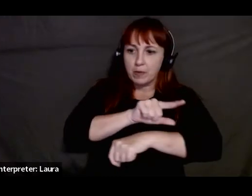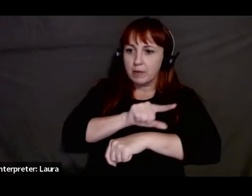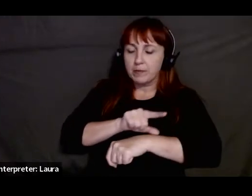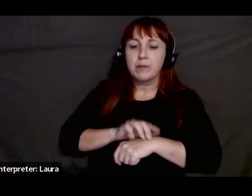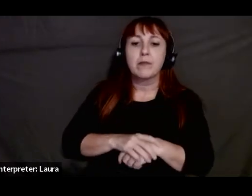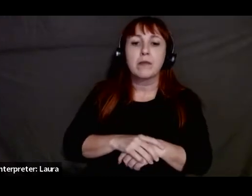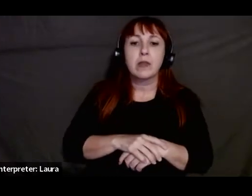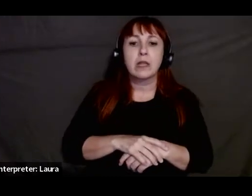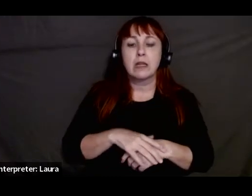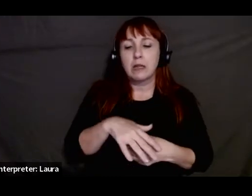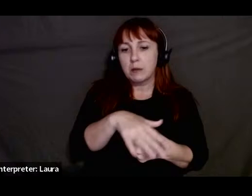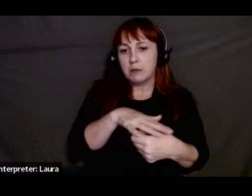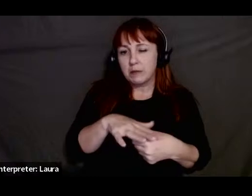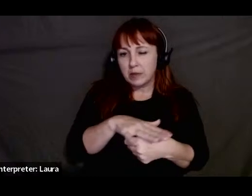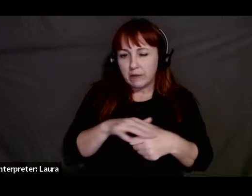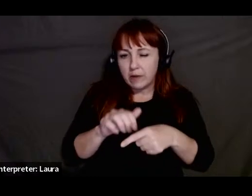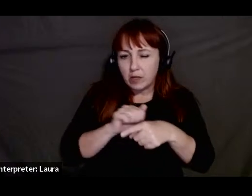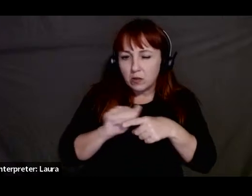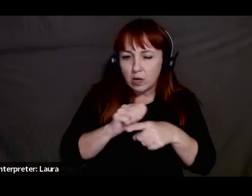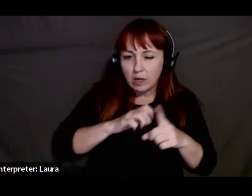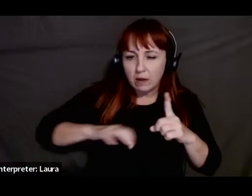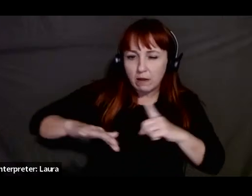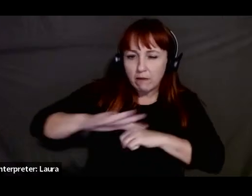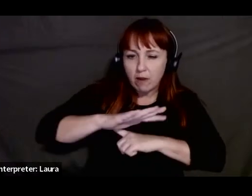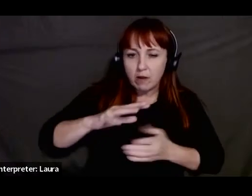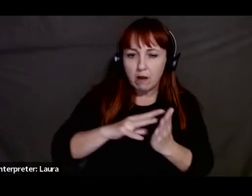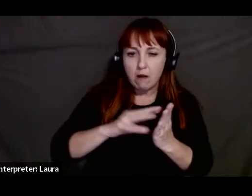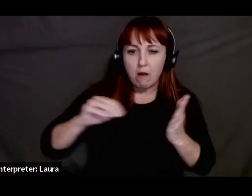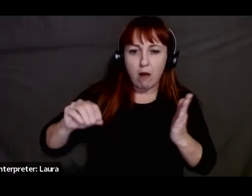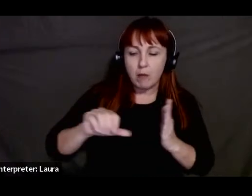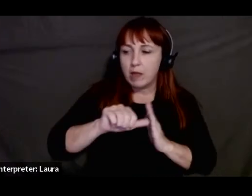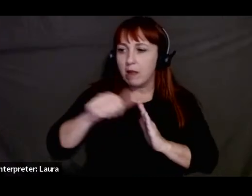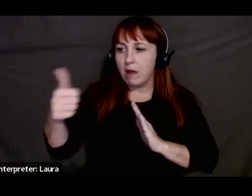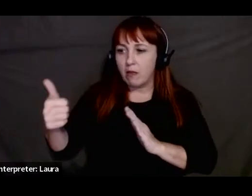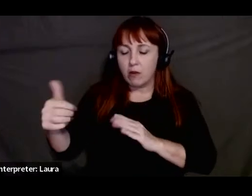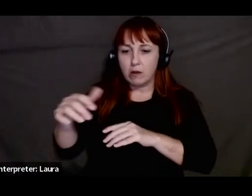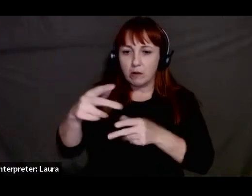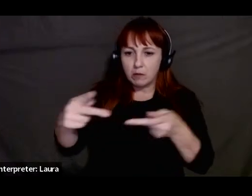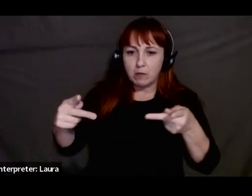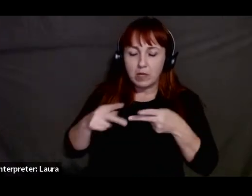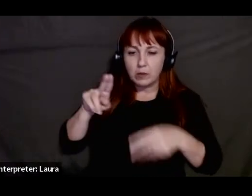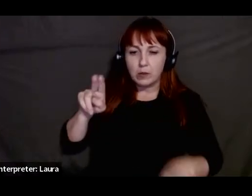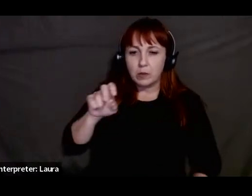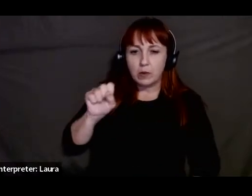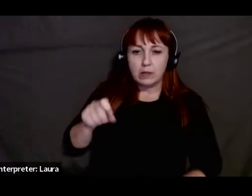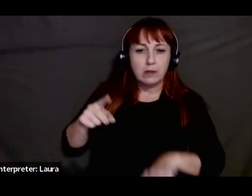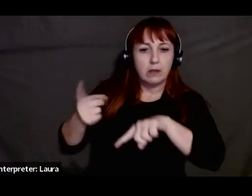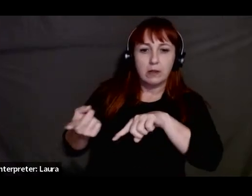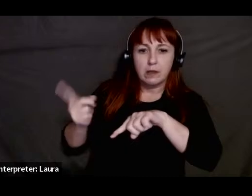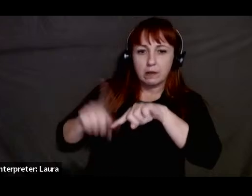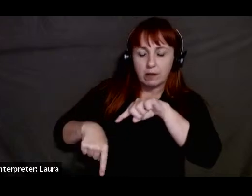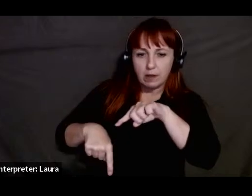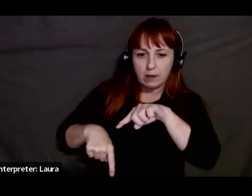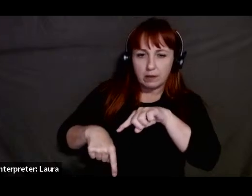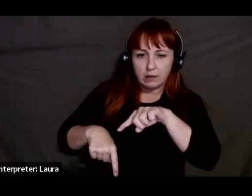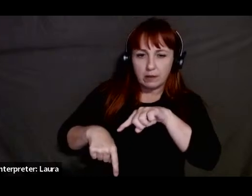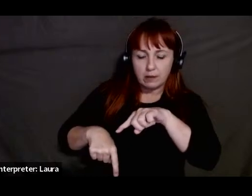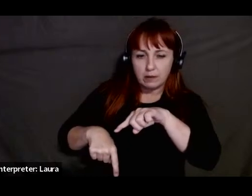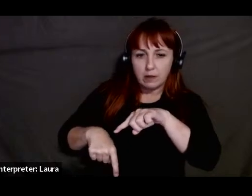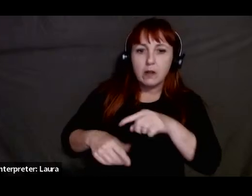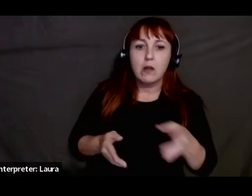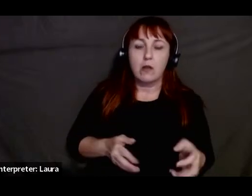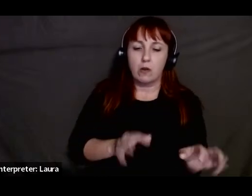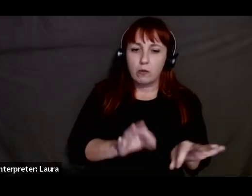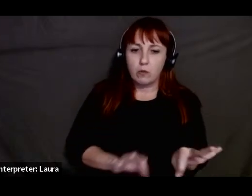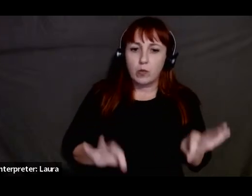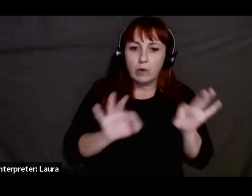Pacific training environments cannot be replicated in any other U.S. state and are critical to prepare troops to fight